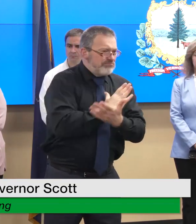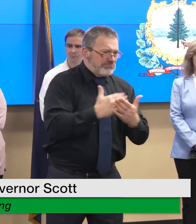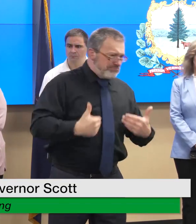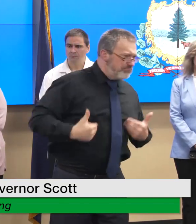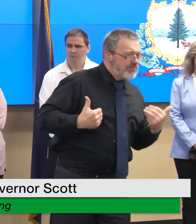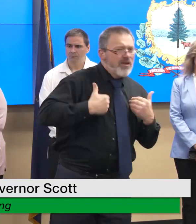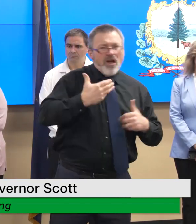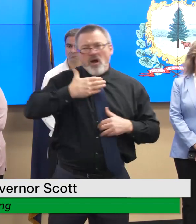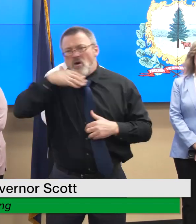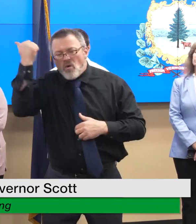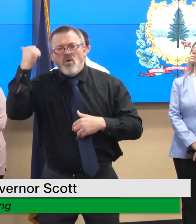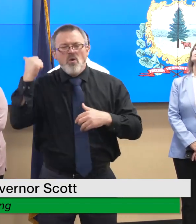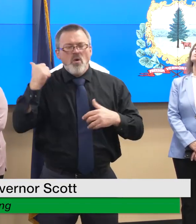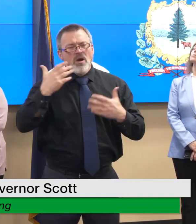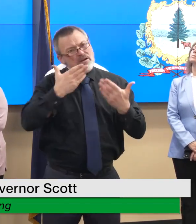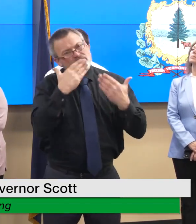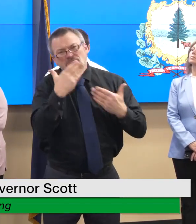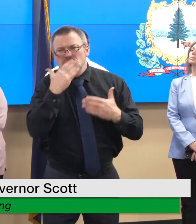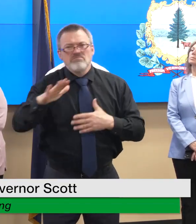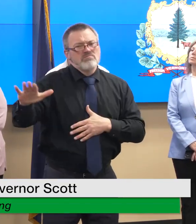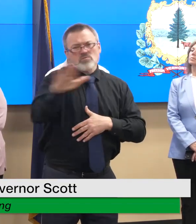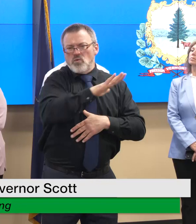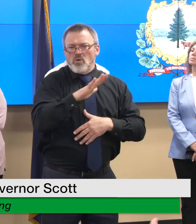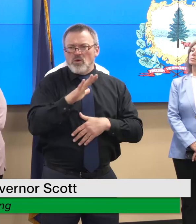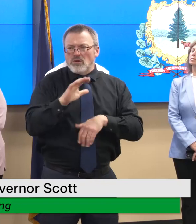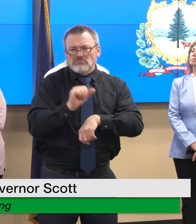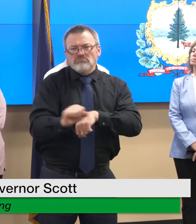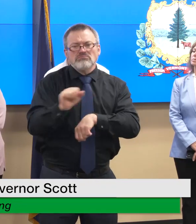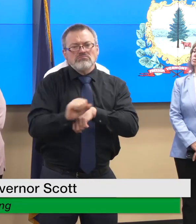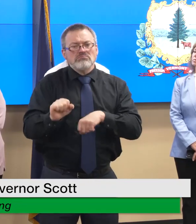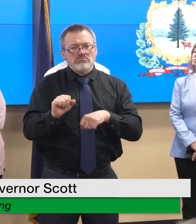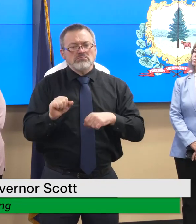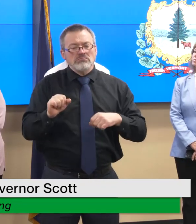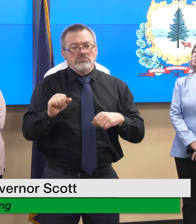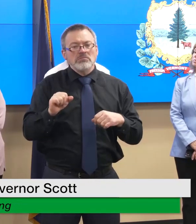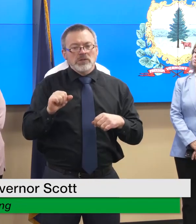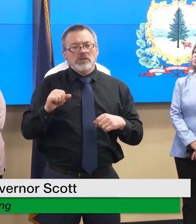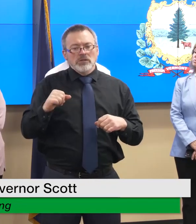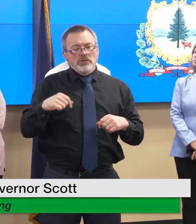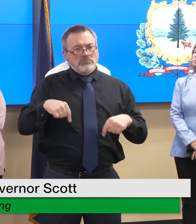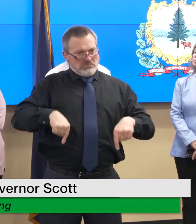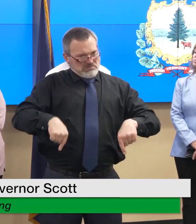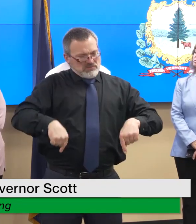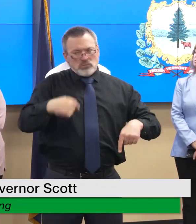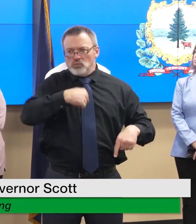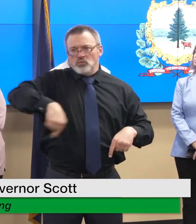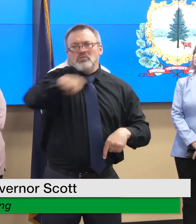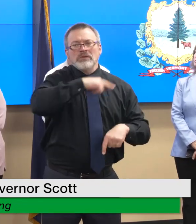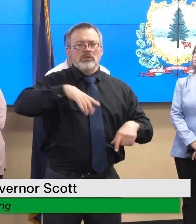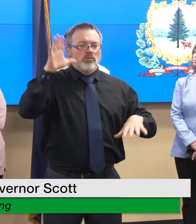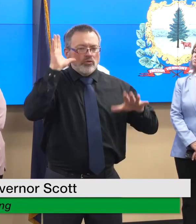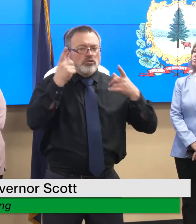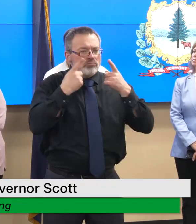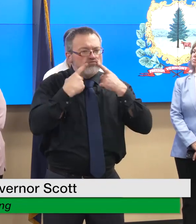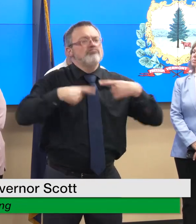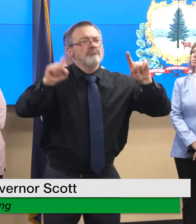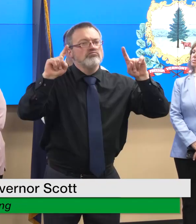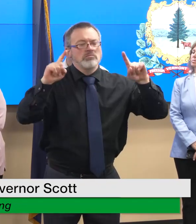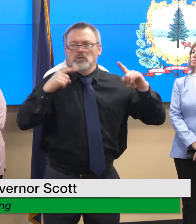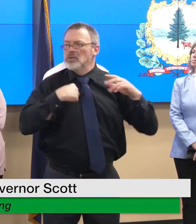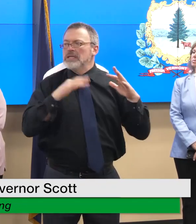this may seem never-ending, but we'll get through it, continue to build back, increase our